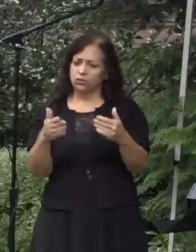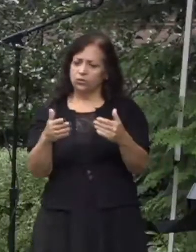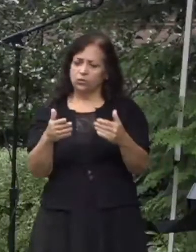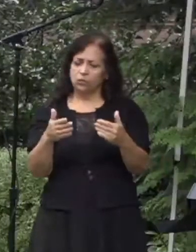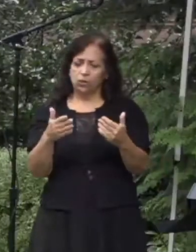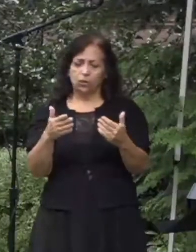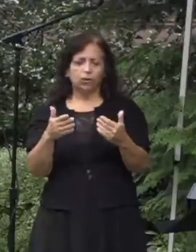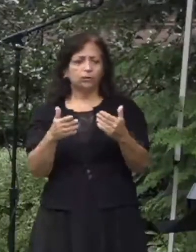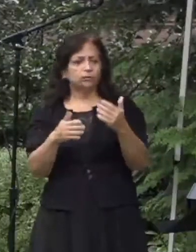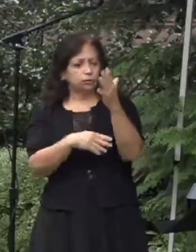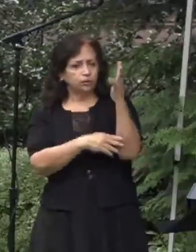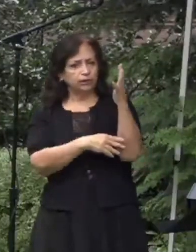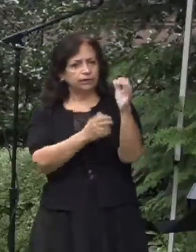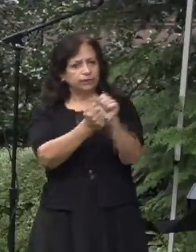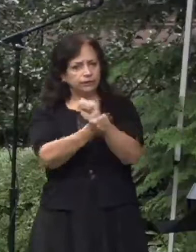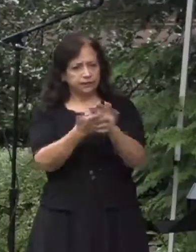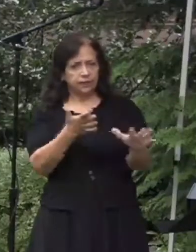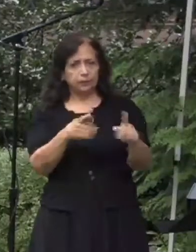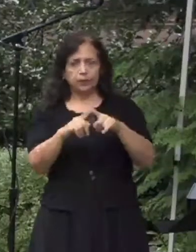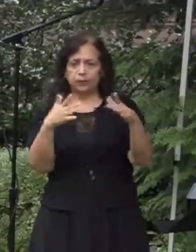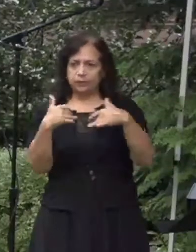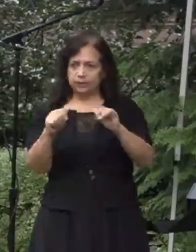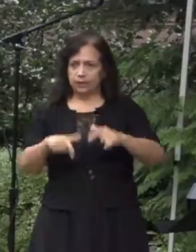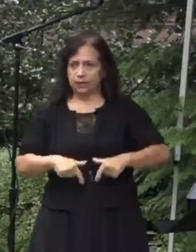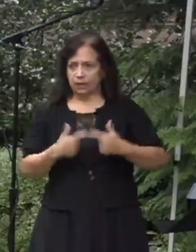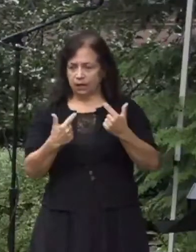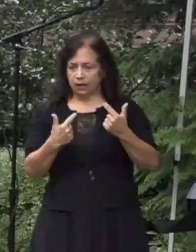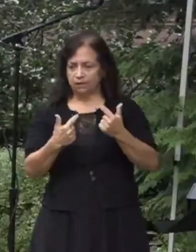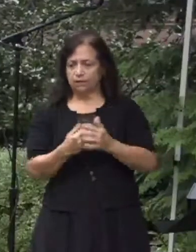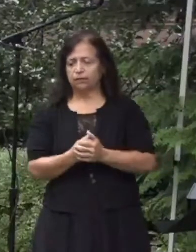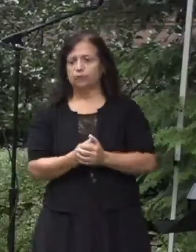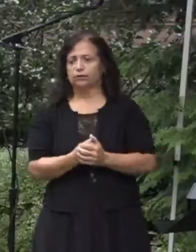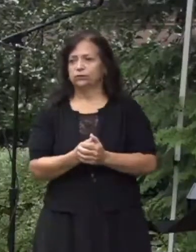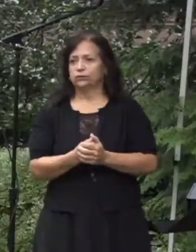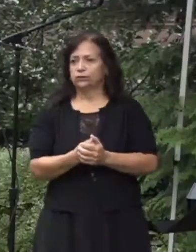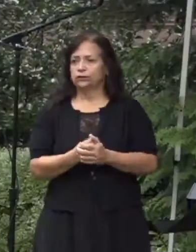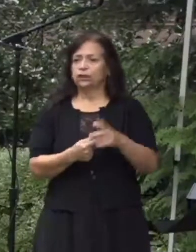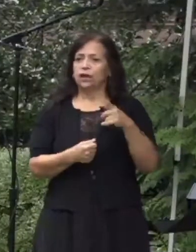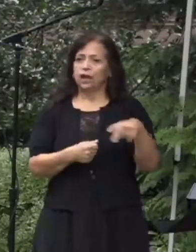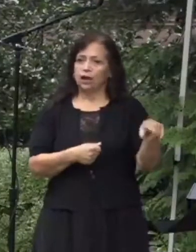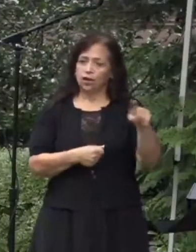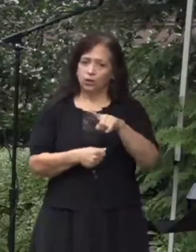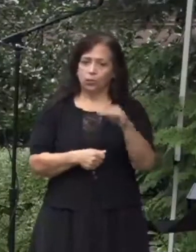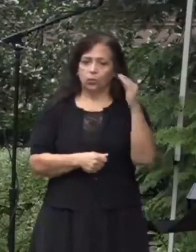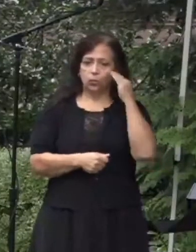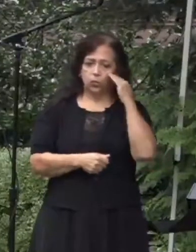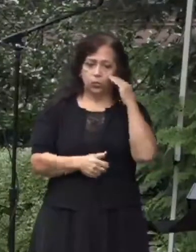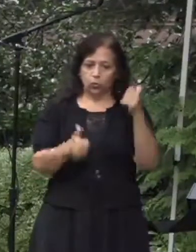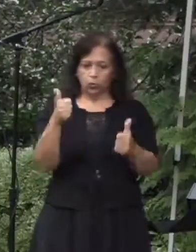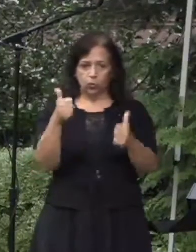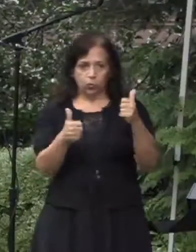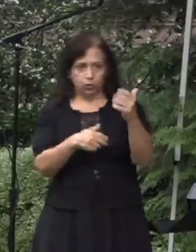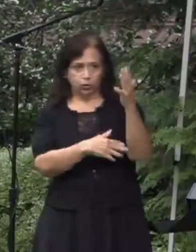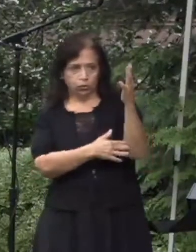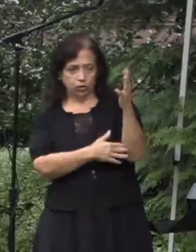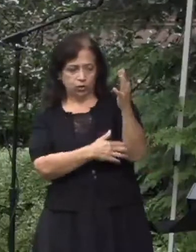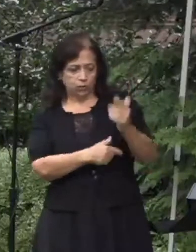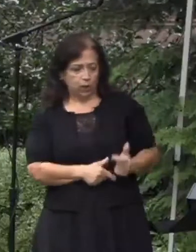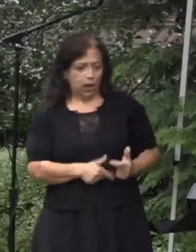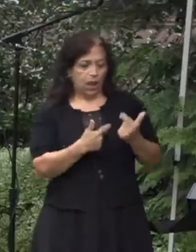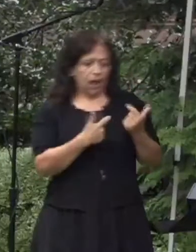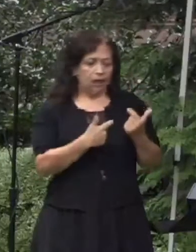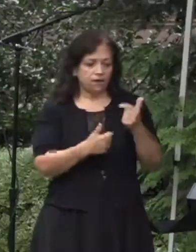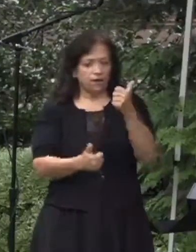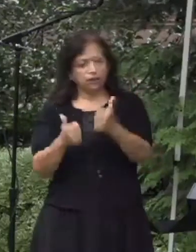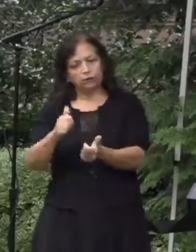were just damaged, but still alive. And that you could tell which trees were alive